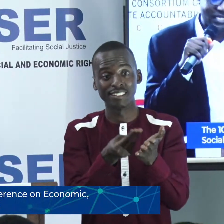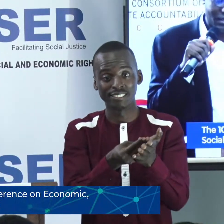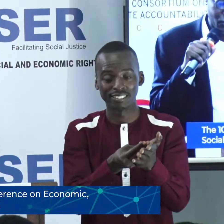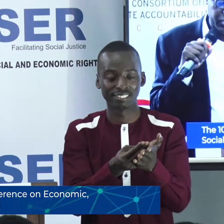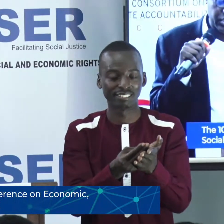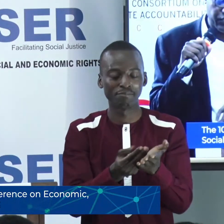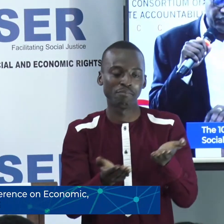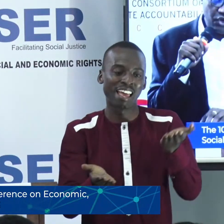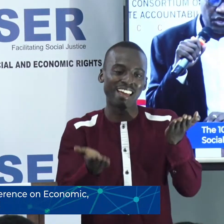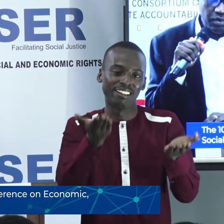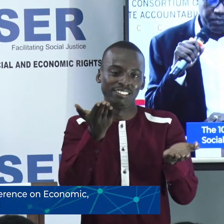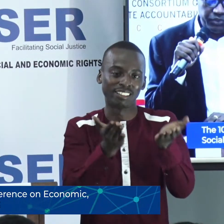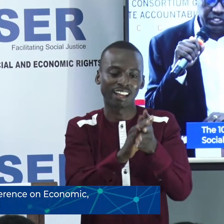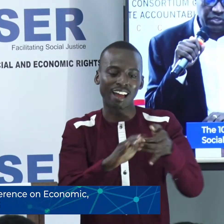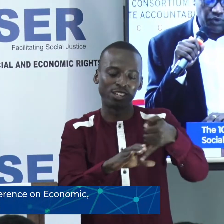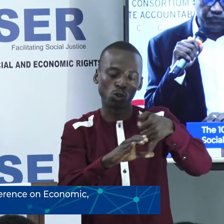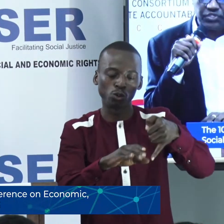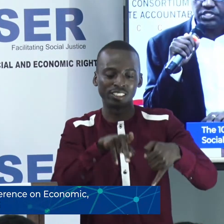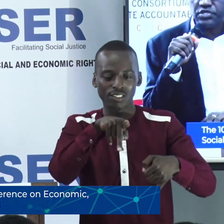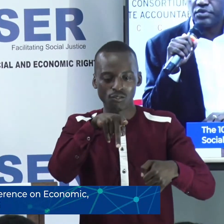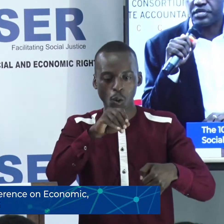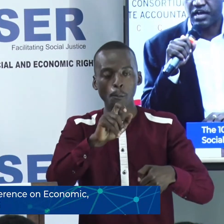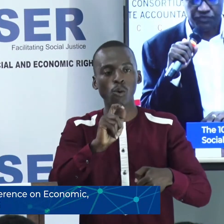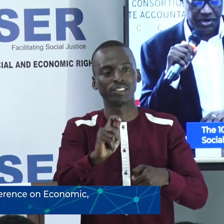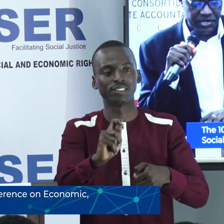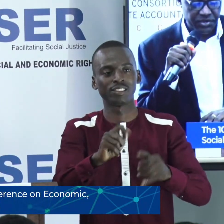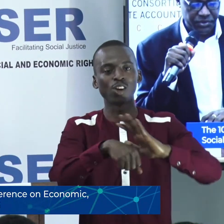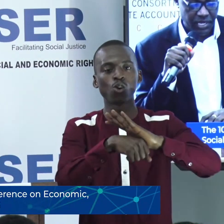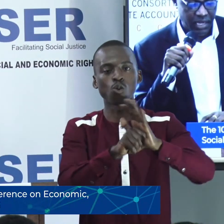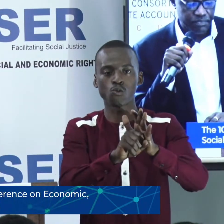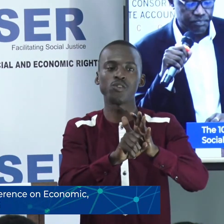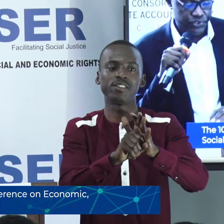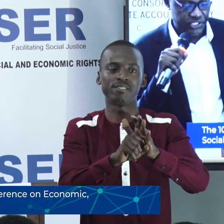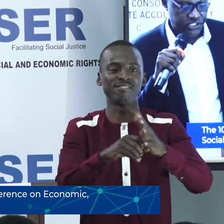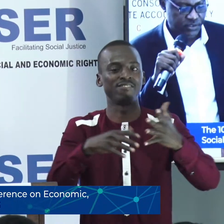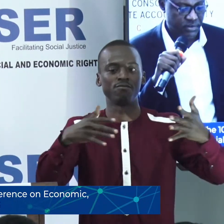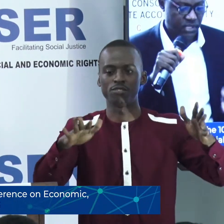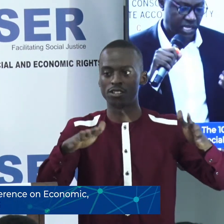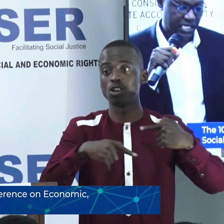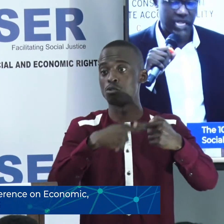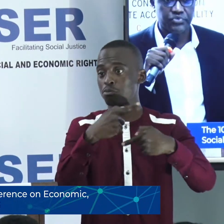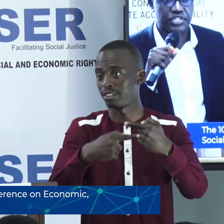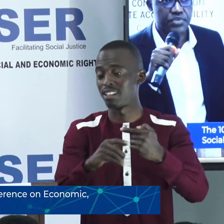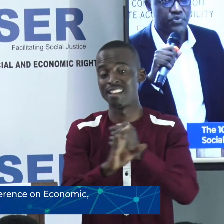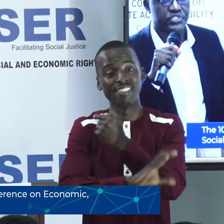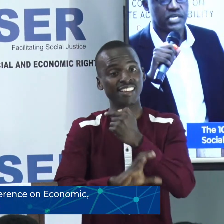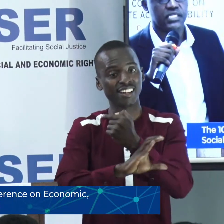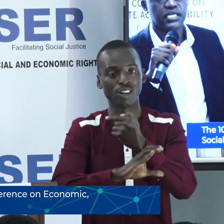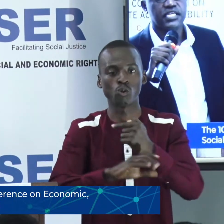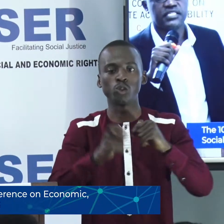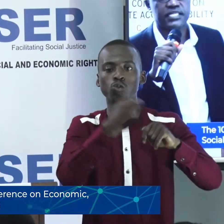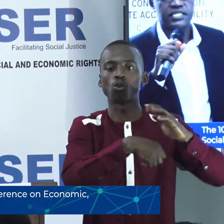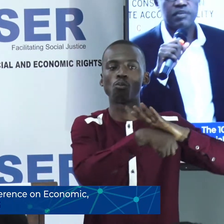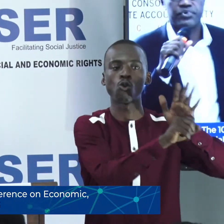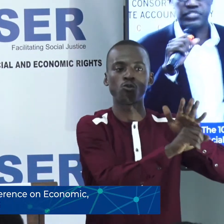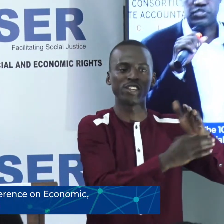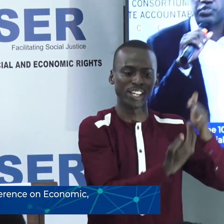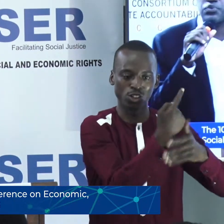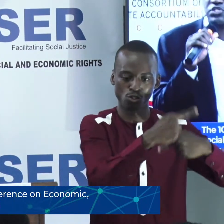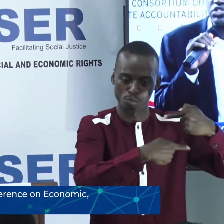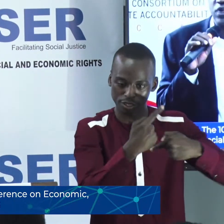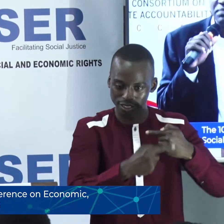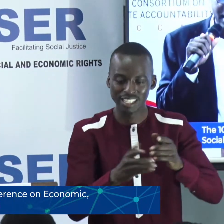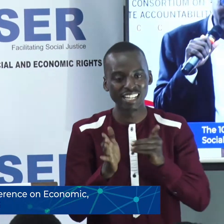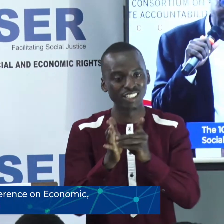and inclusive post-COVID recovery process. The country then was starting a process which